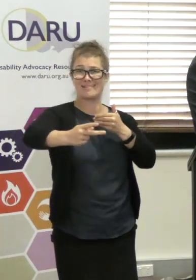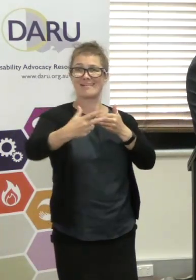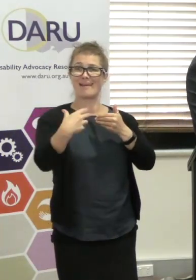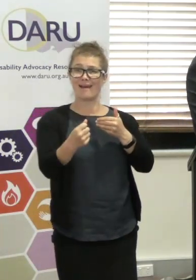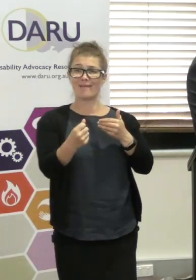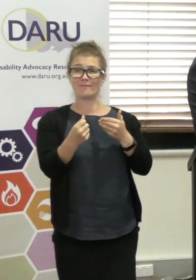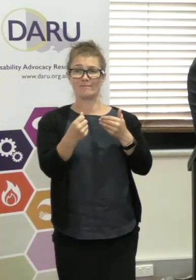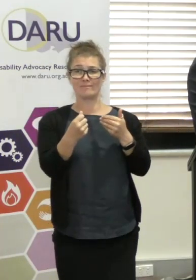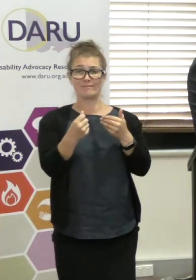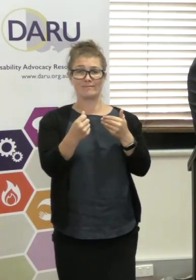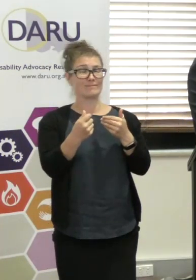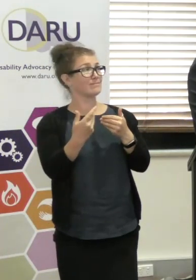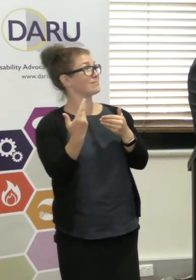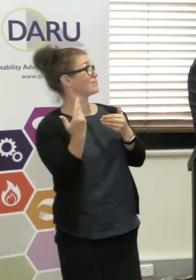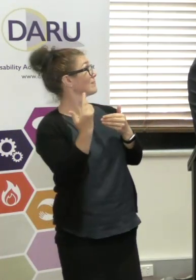pattern about,